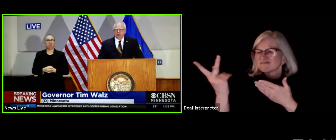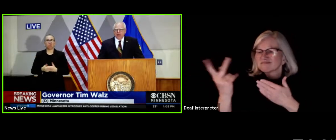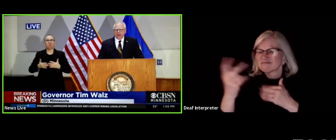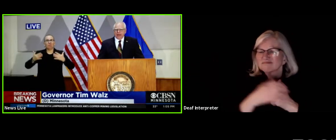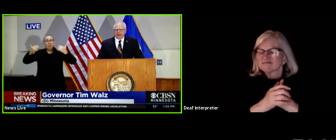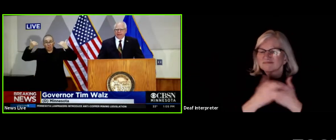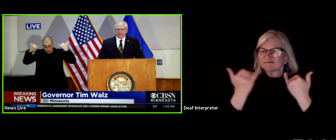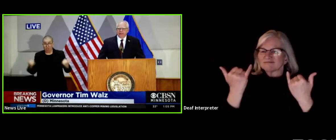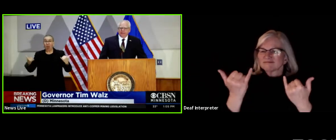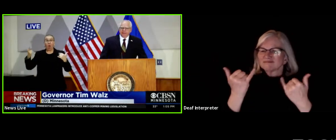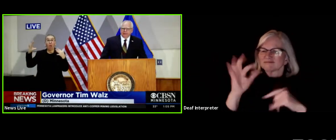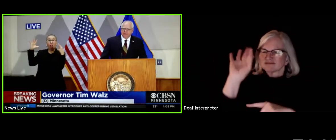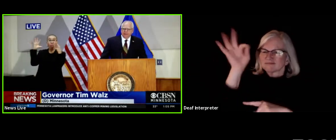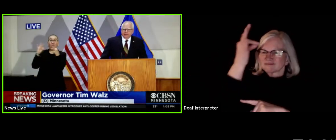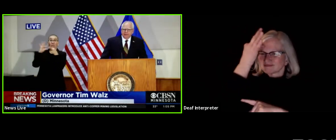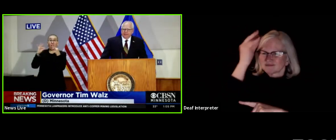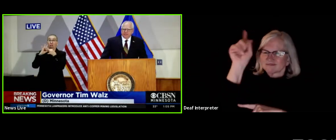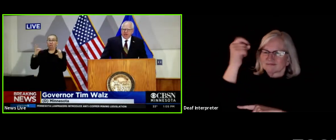unimaginable